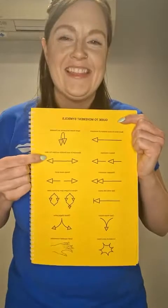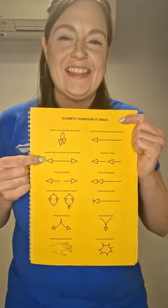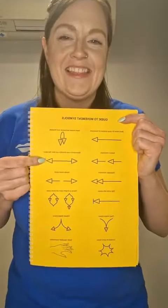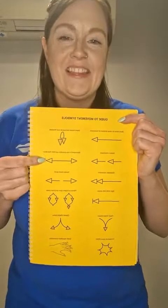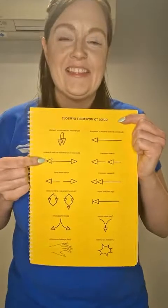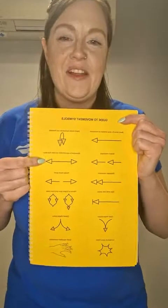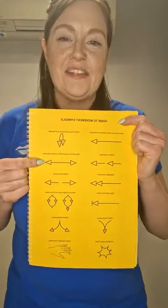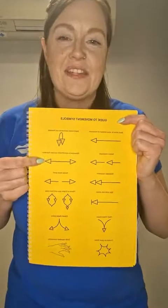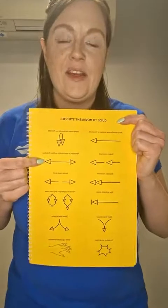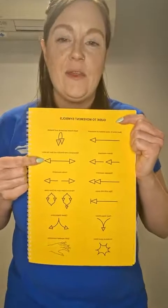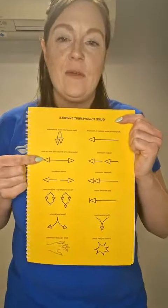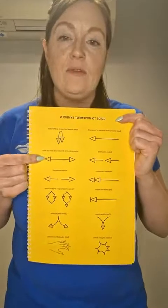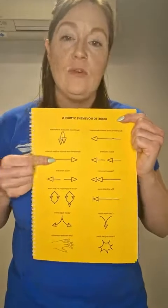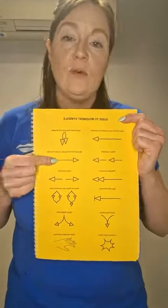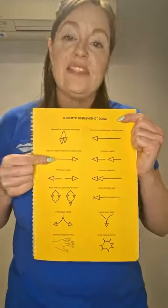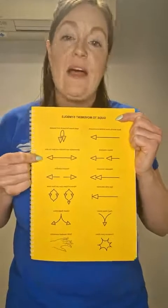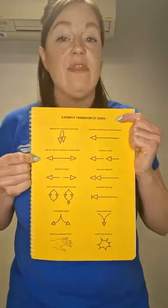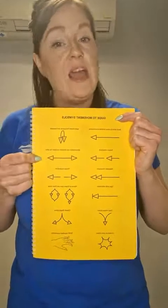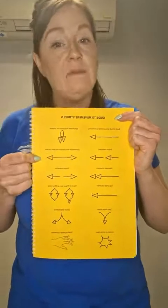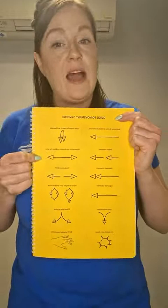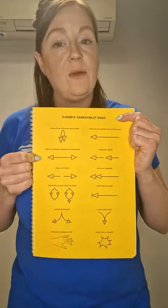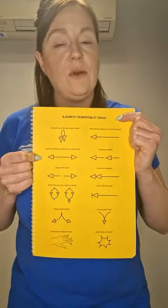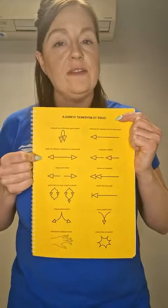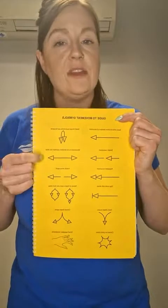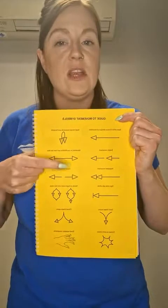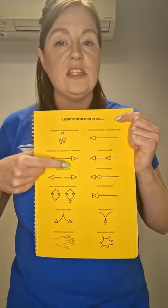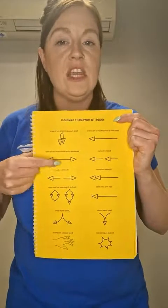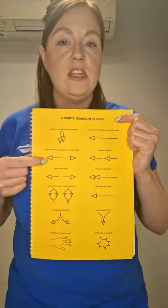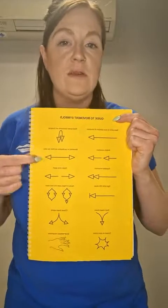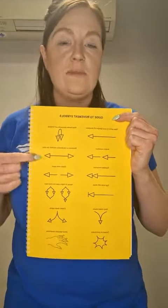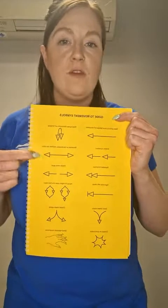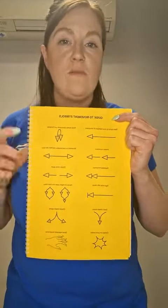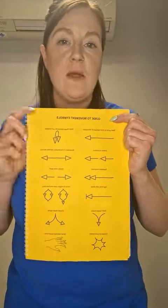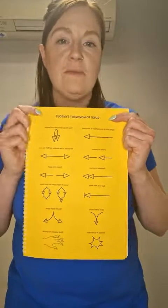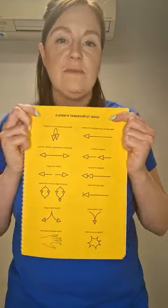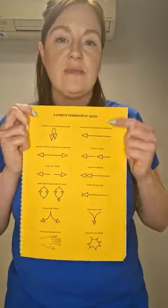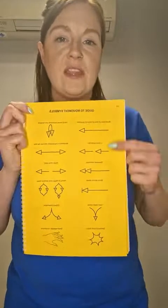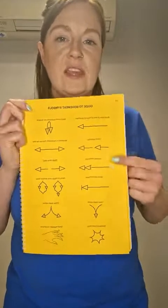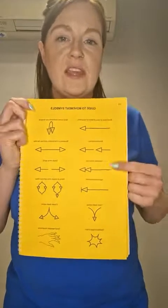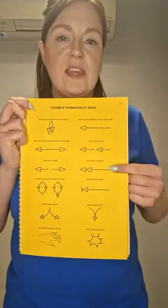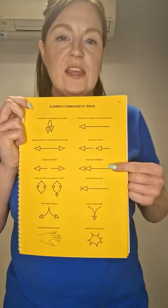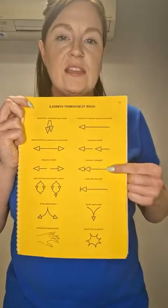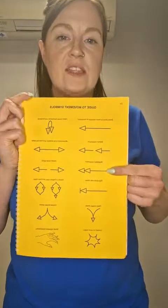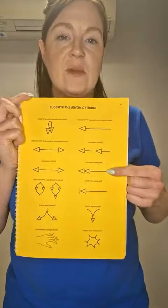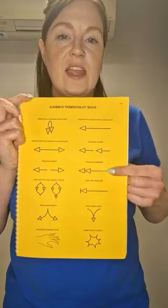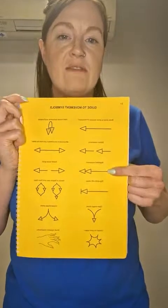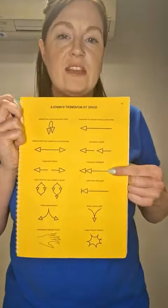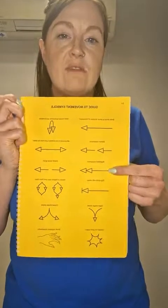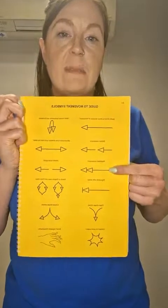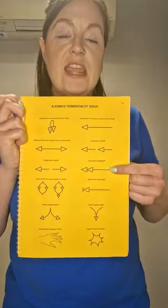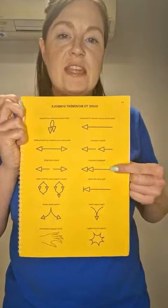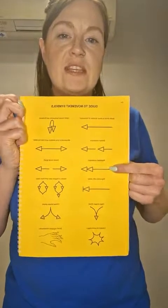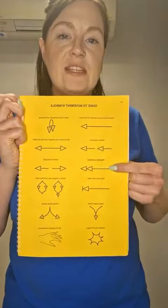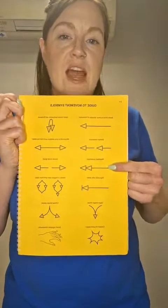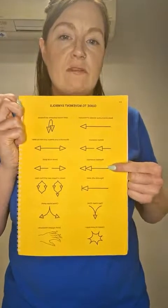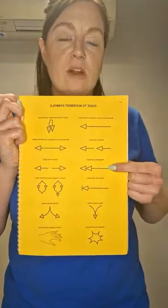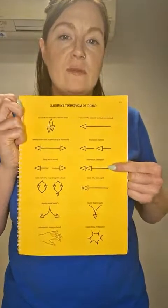This sign is a sign that moves forwards and then backwards in a continuous movement. This one here is a repeated arrow, so